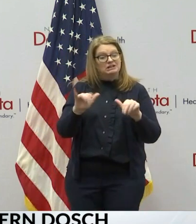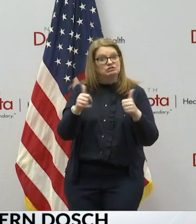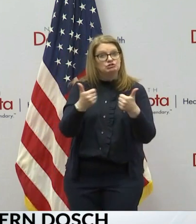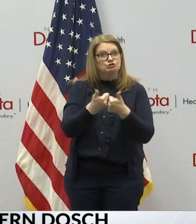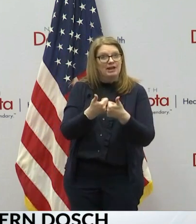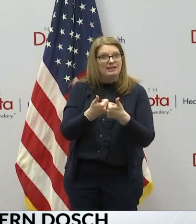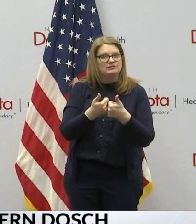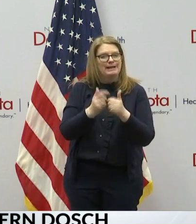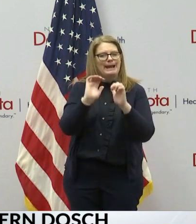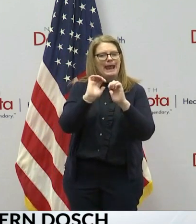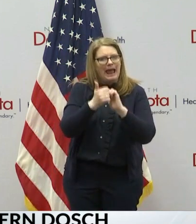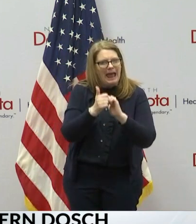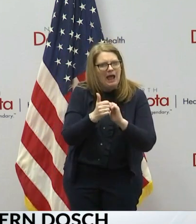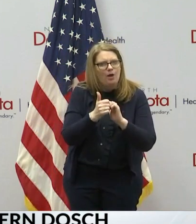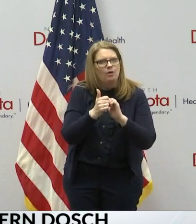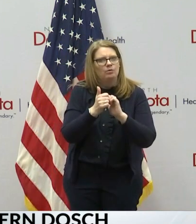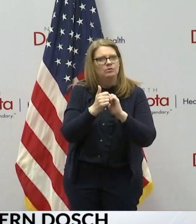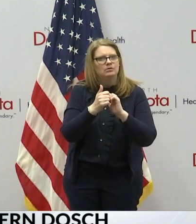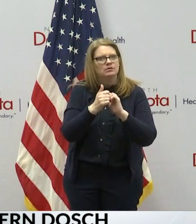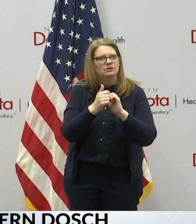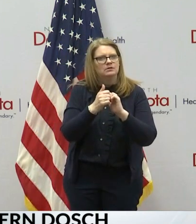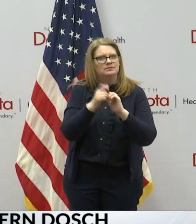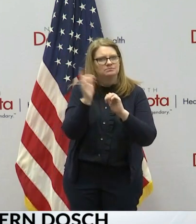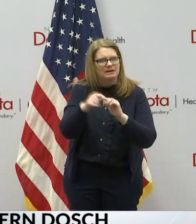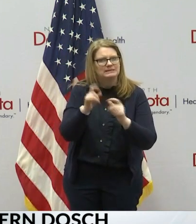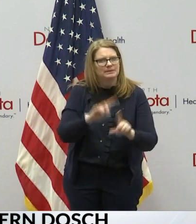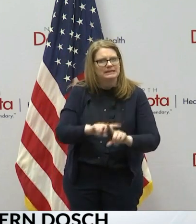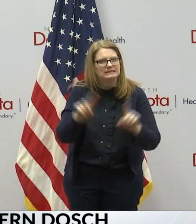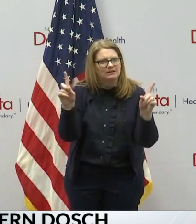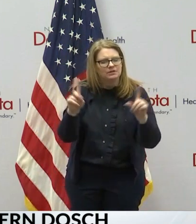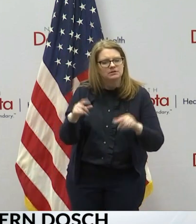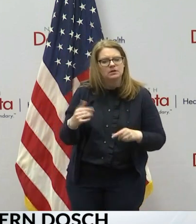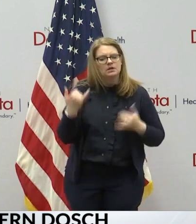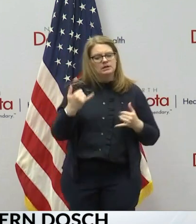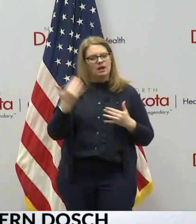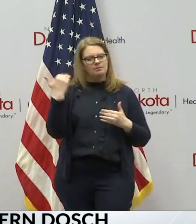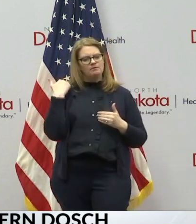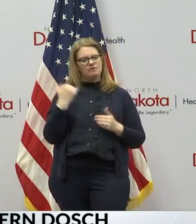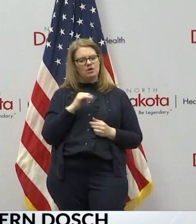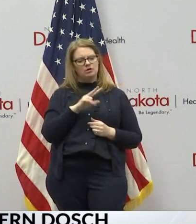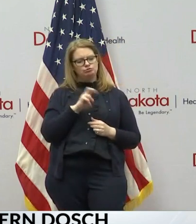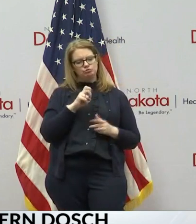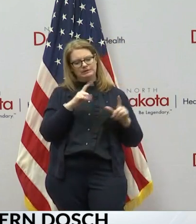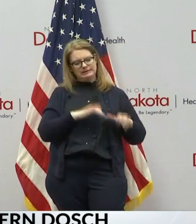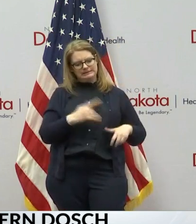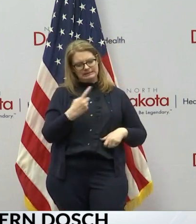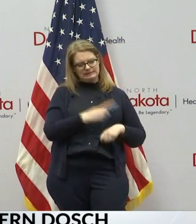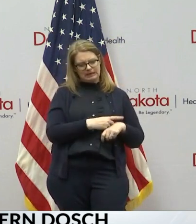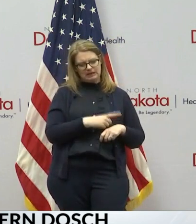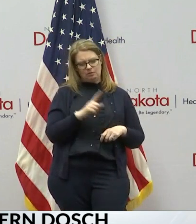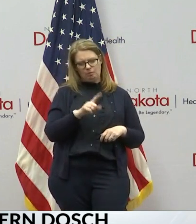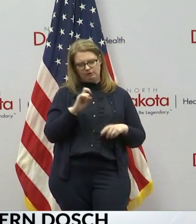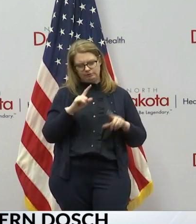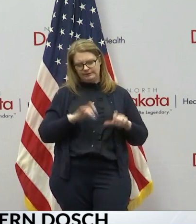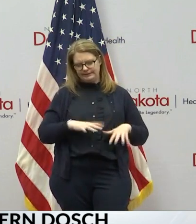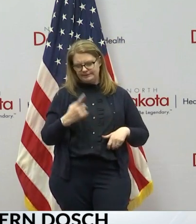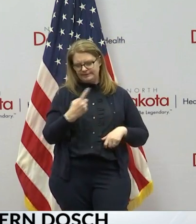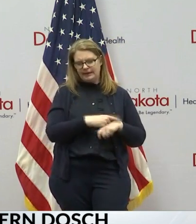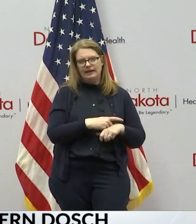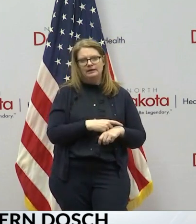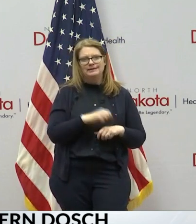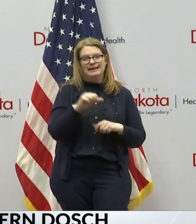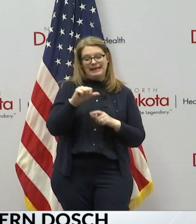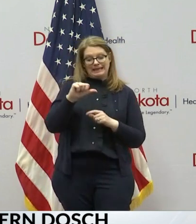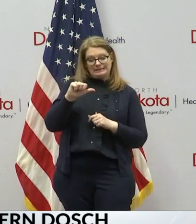has changed a great deal. When we used to do 200 tests or 150 tests a day, and we had 10